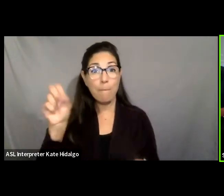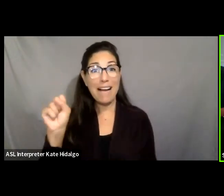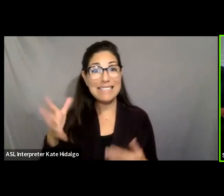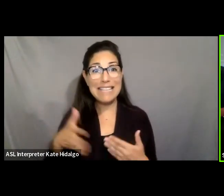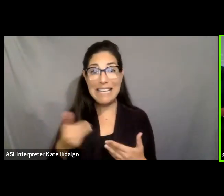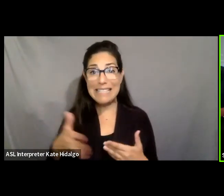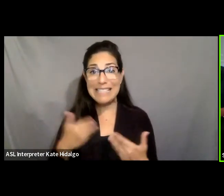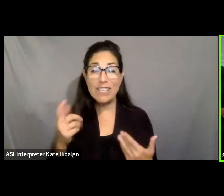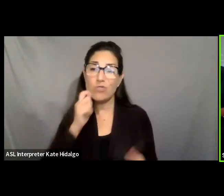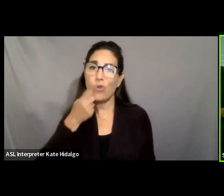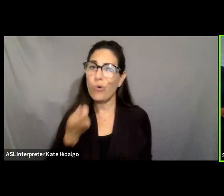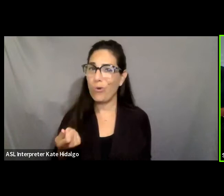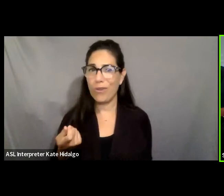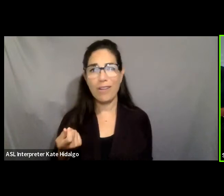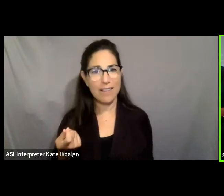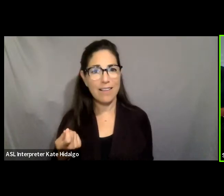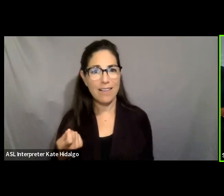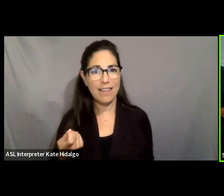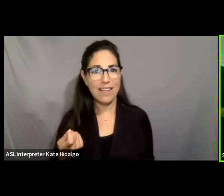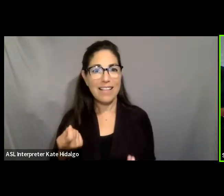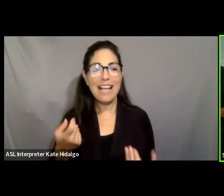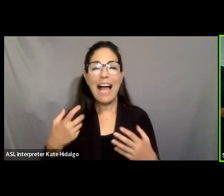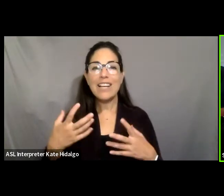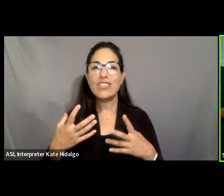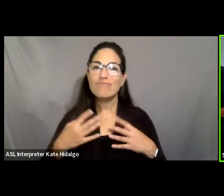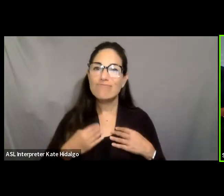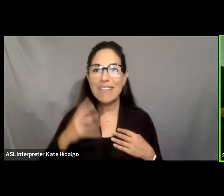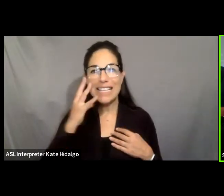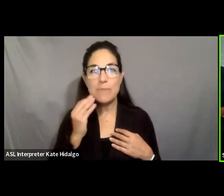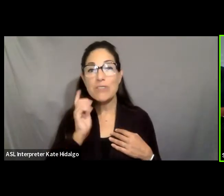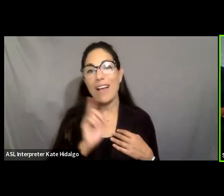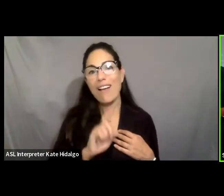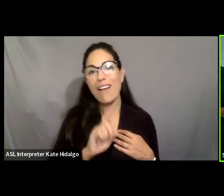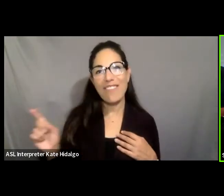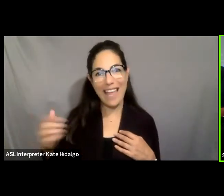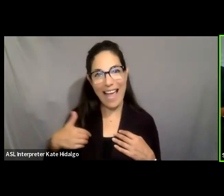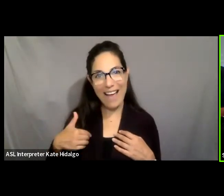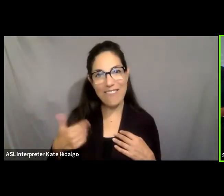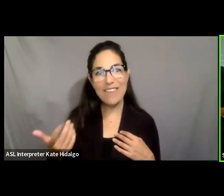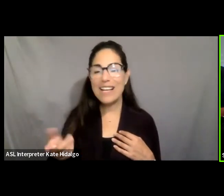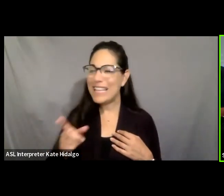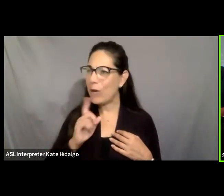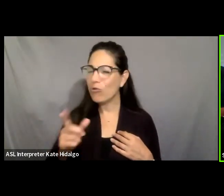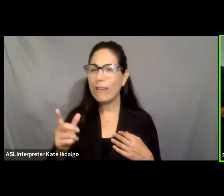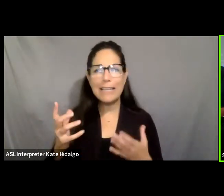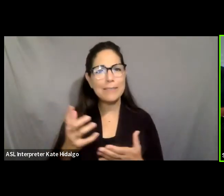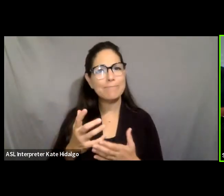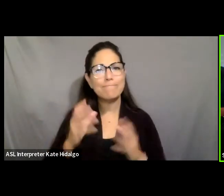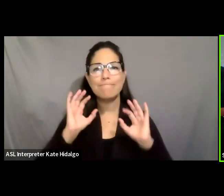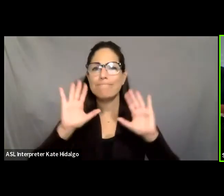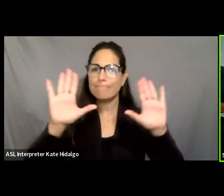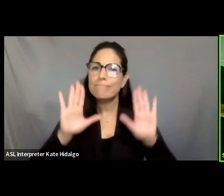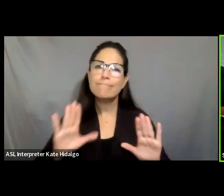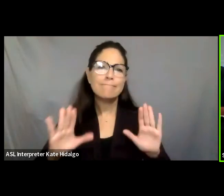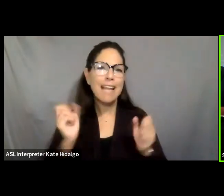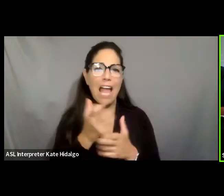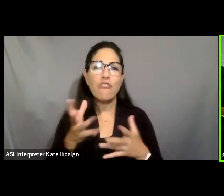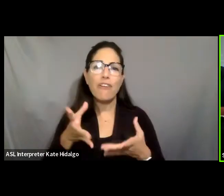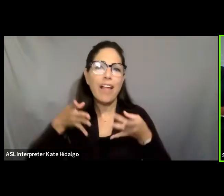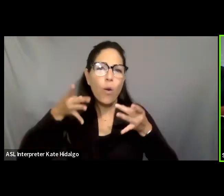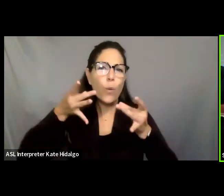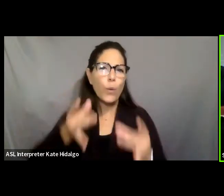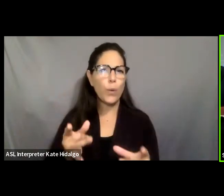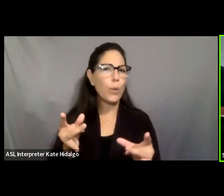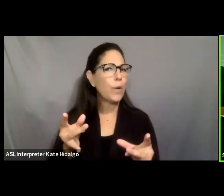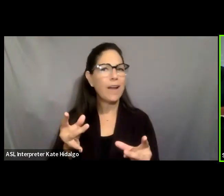cool. Because I could get the experience that the students do. And they were just on it. Everything was seamless, and